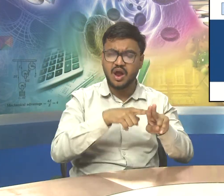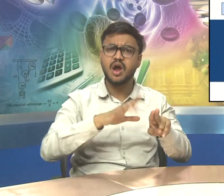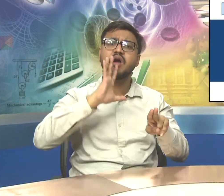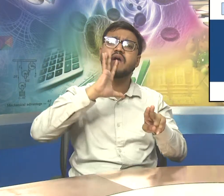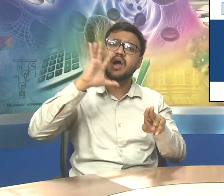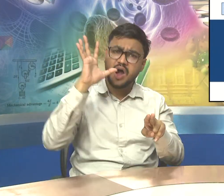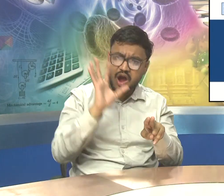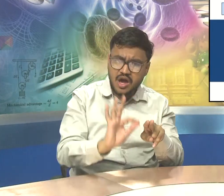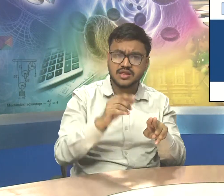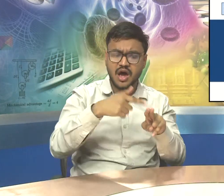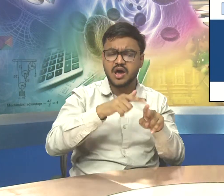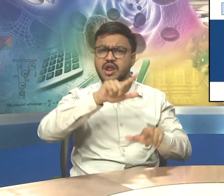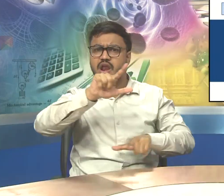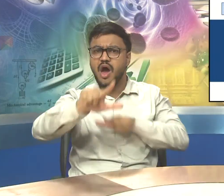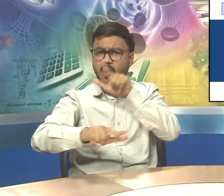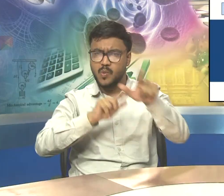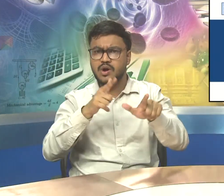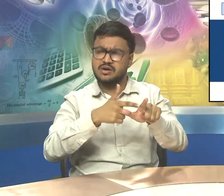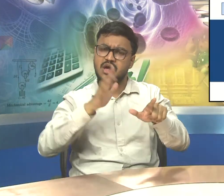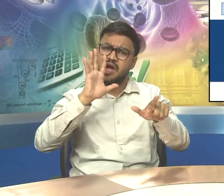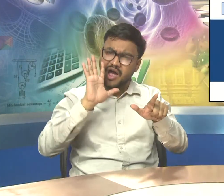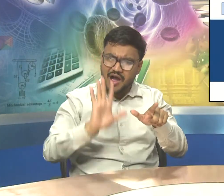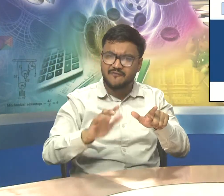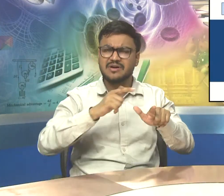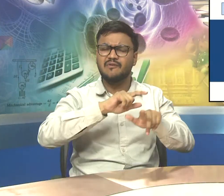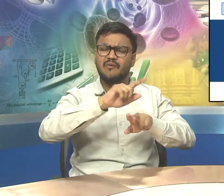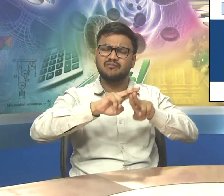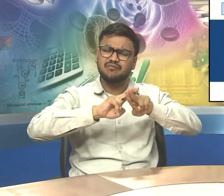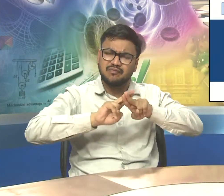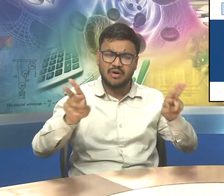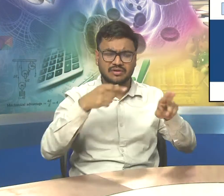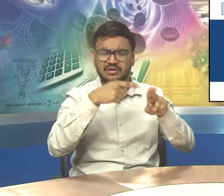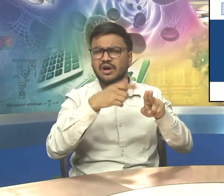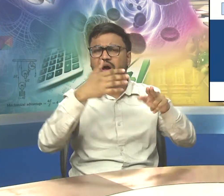Indian Sign Language as a complete language.